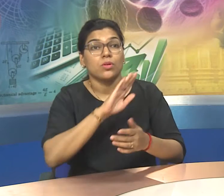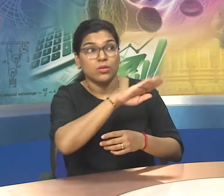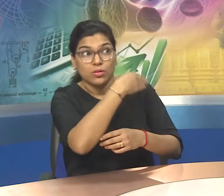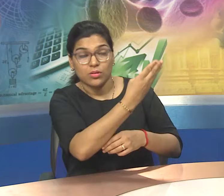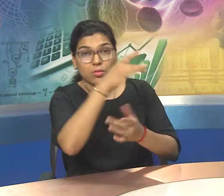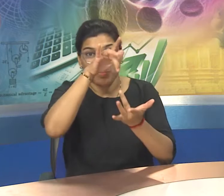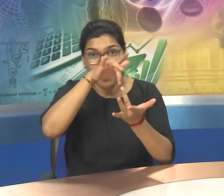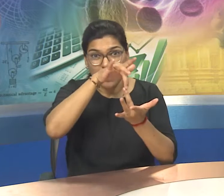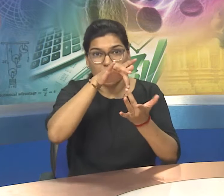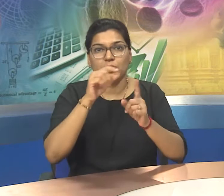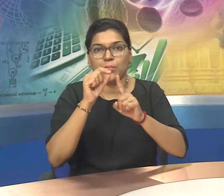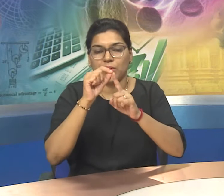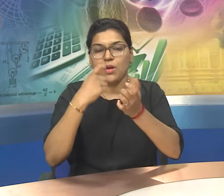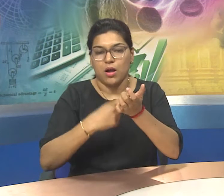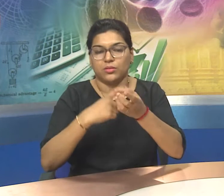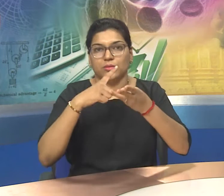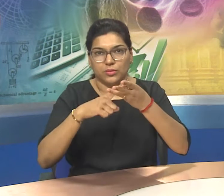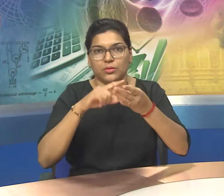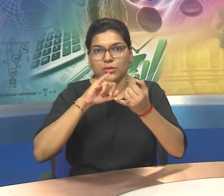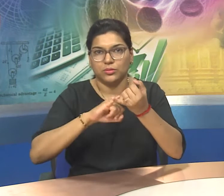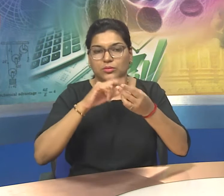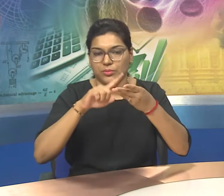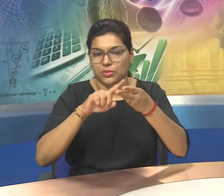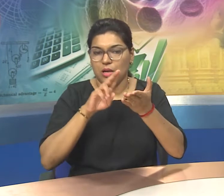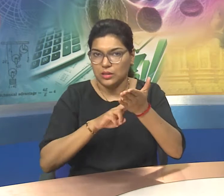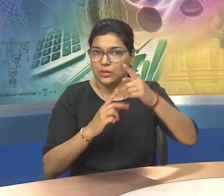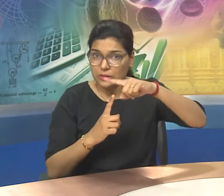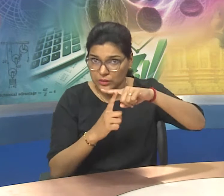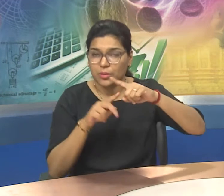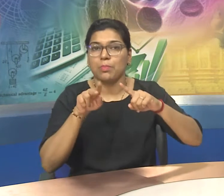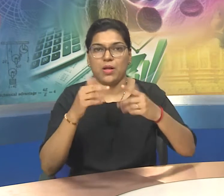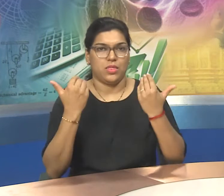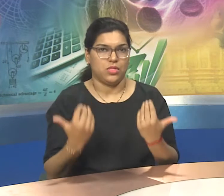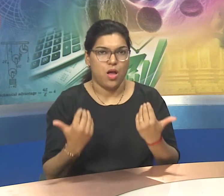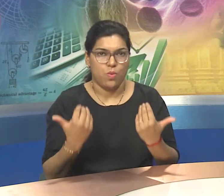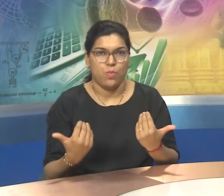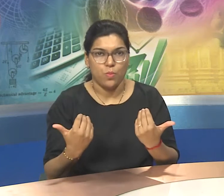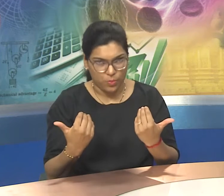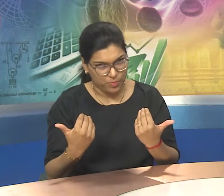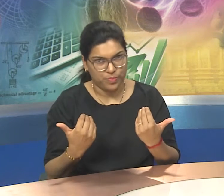past, the middle red circle indicates present